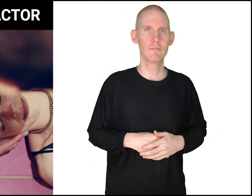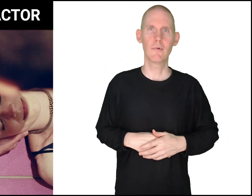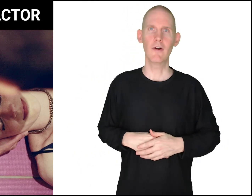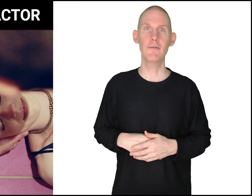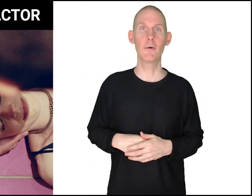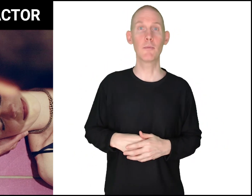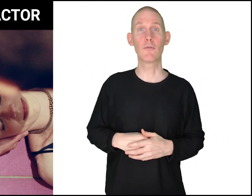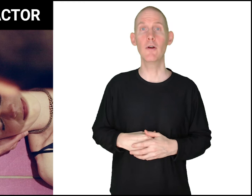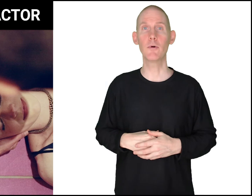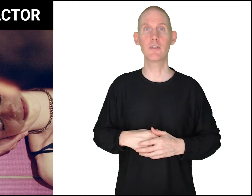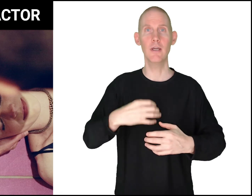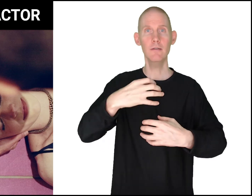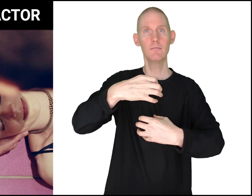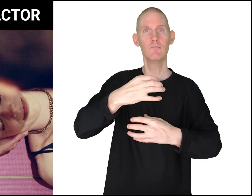all right? From the front once again.